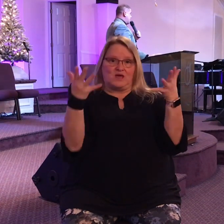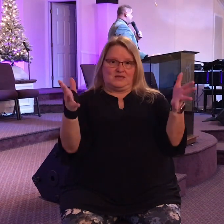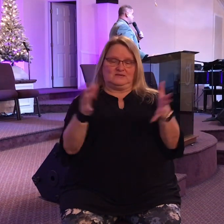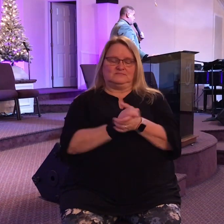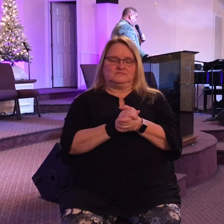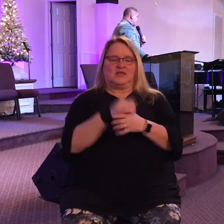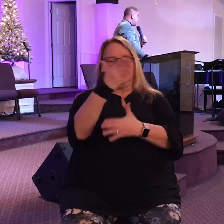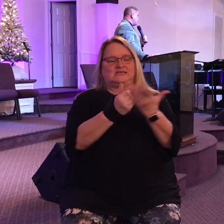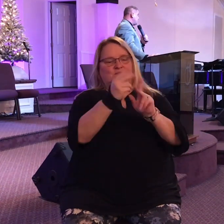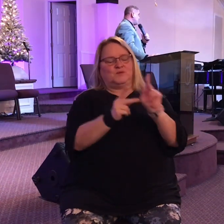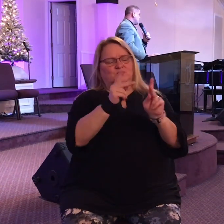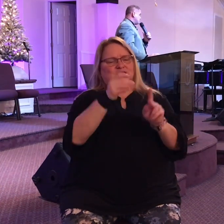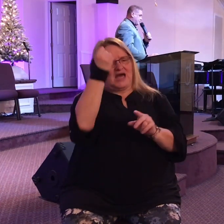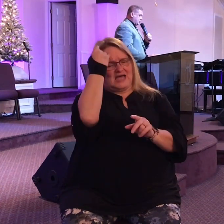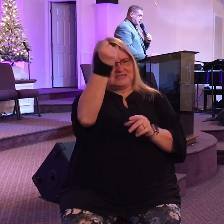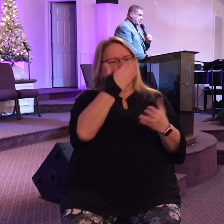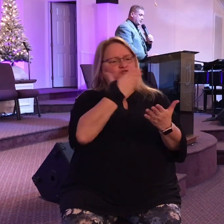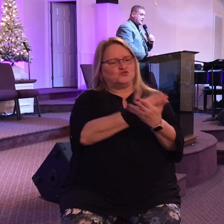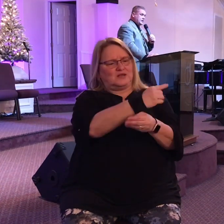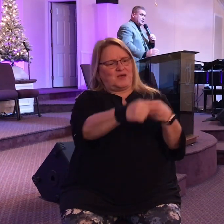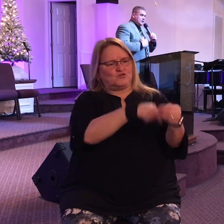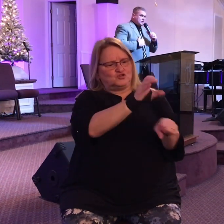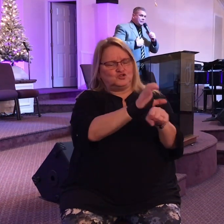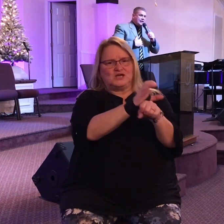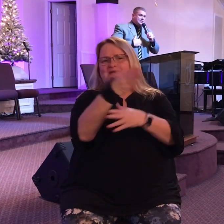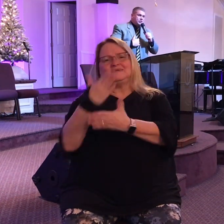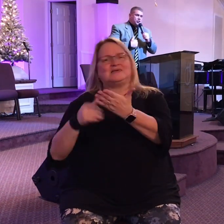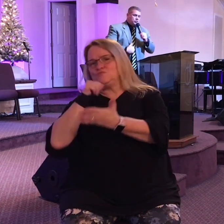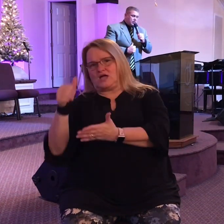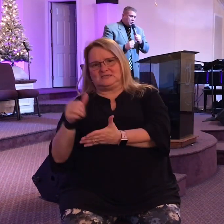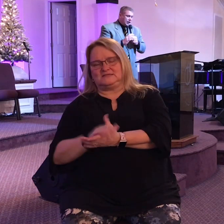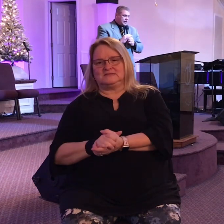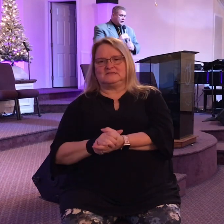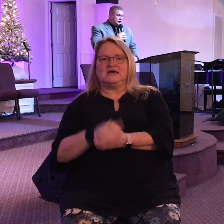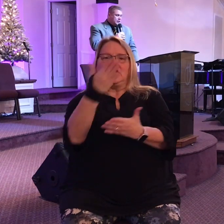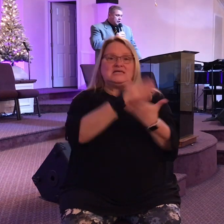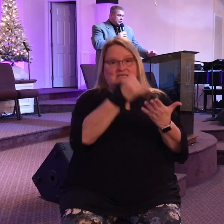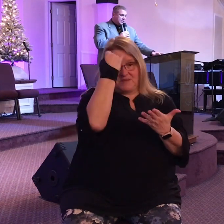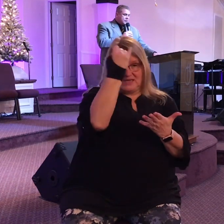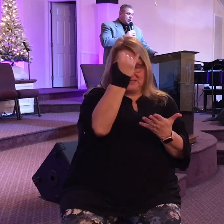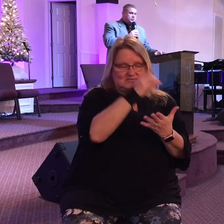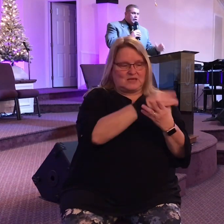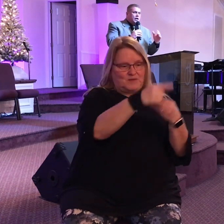Some people's ideas are good. Some ain't so good. Some ideas of the church are ugly, but that's because we know